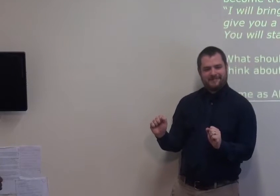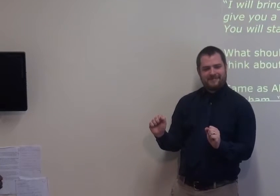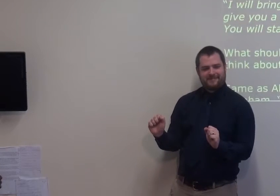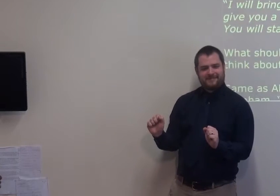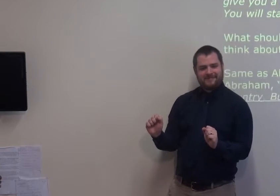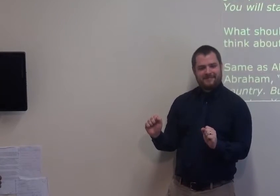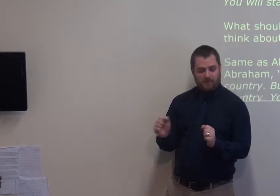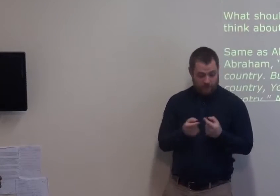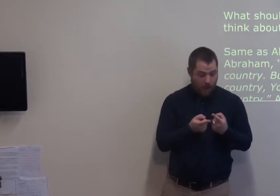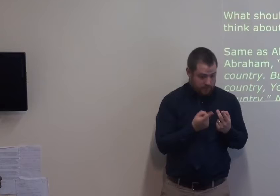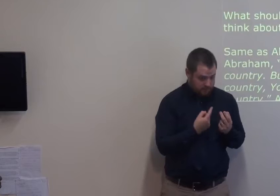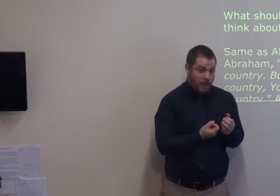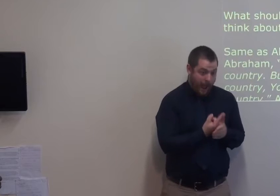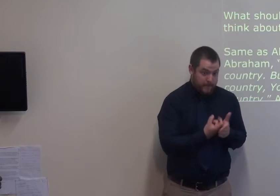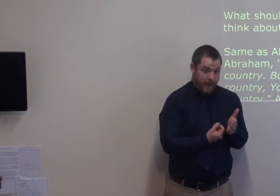What should I do?